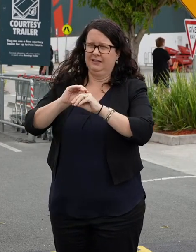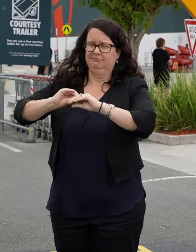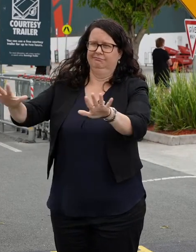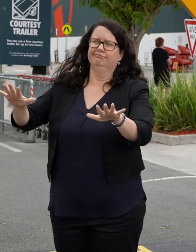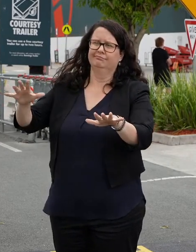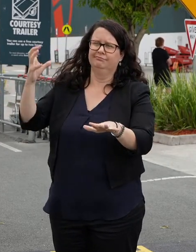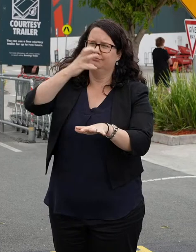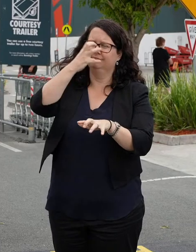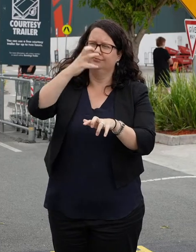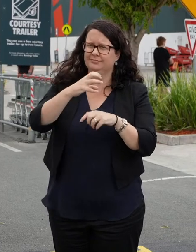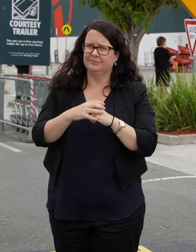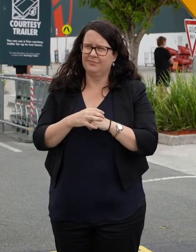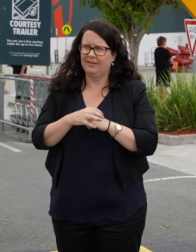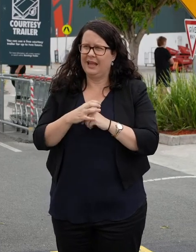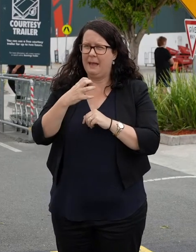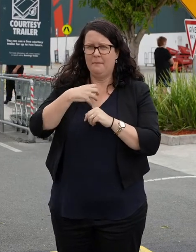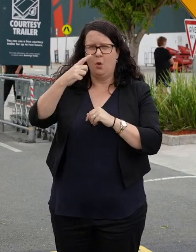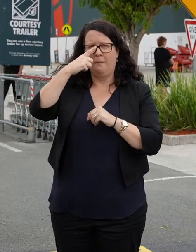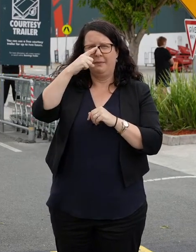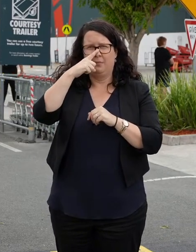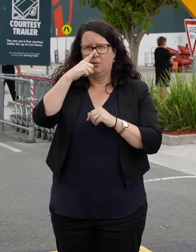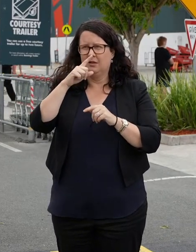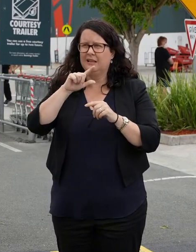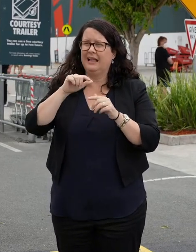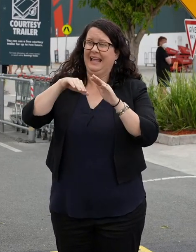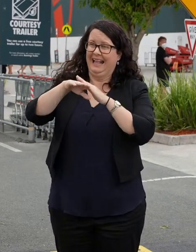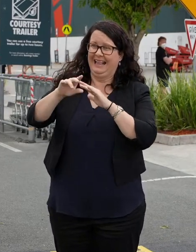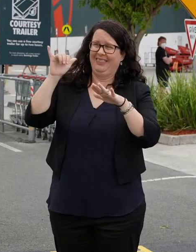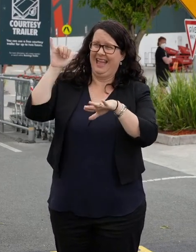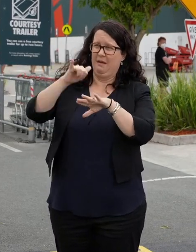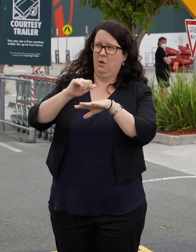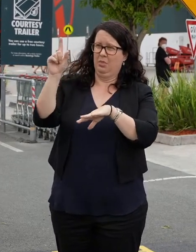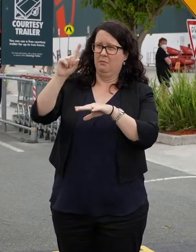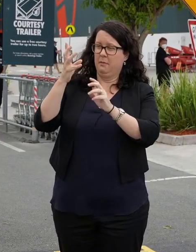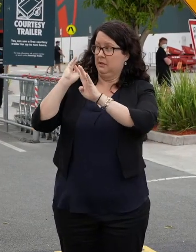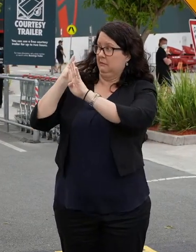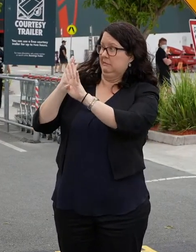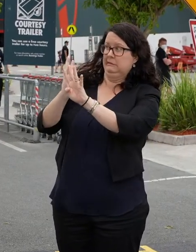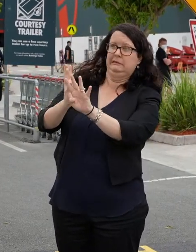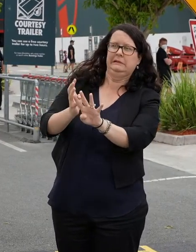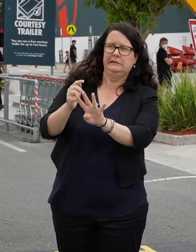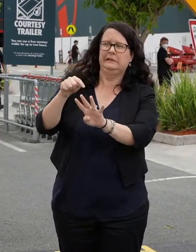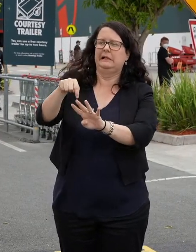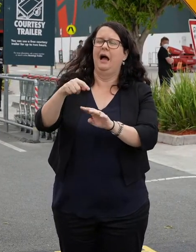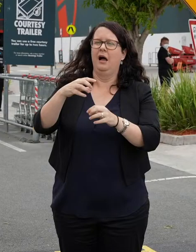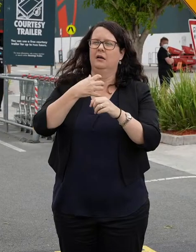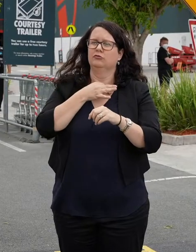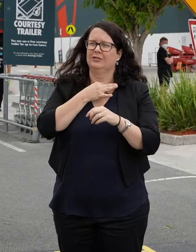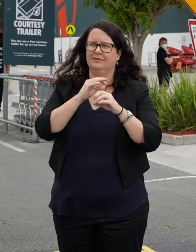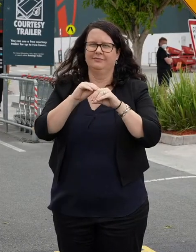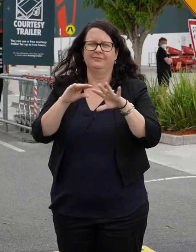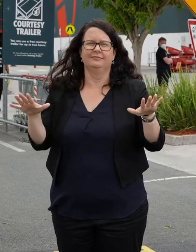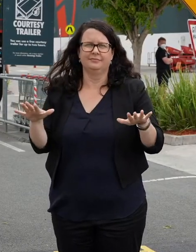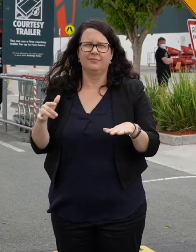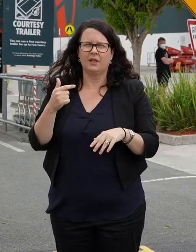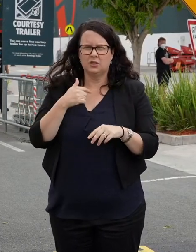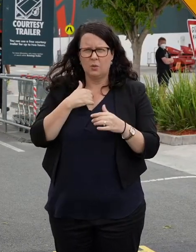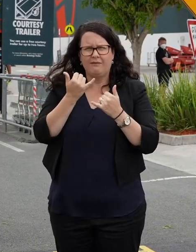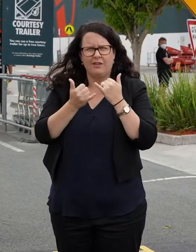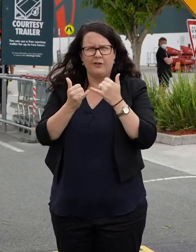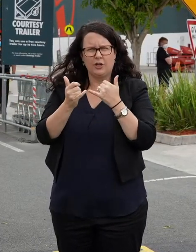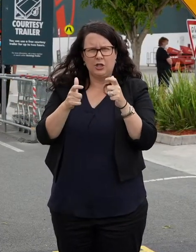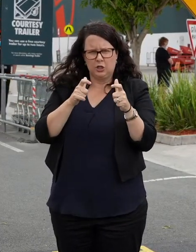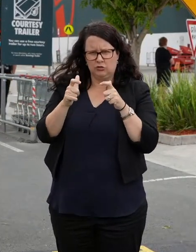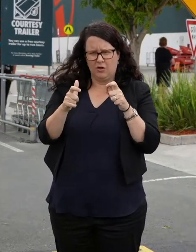more people obviously travelling through the airports. So we just need to make sure that we're doing this in a measured way. We are